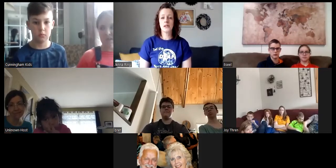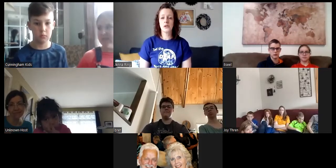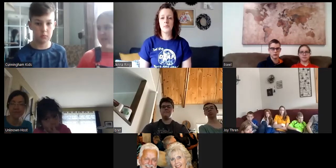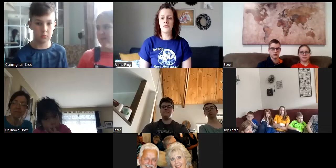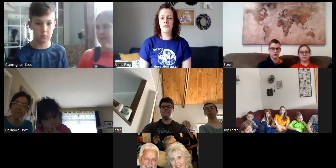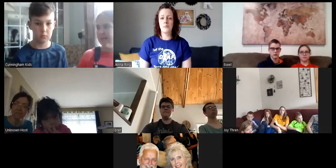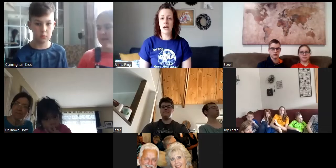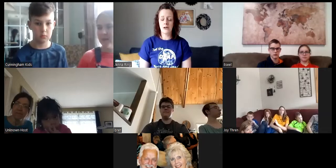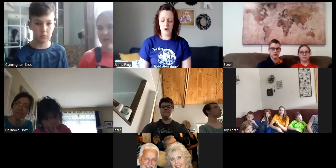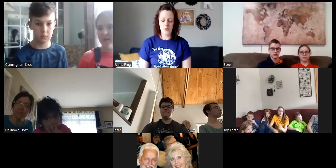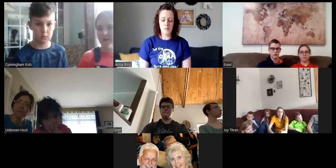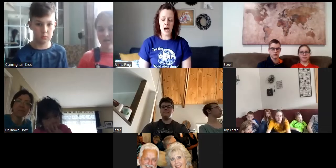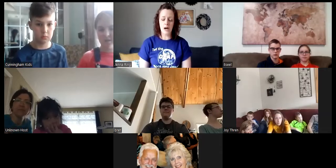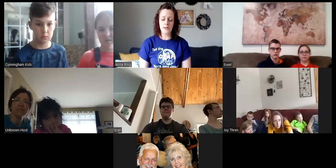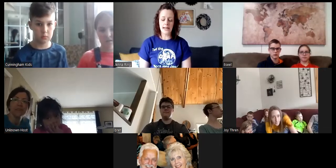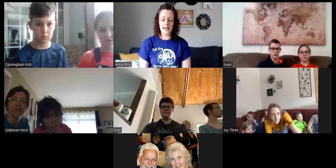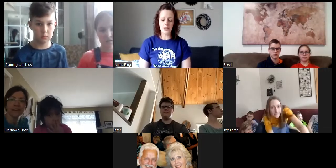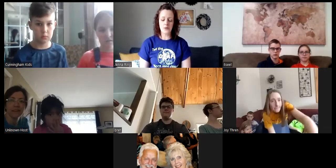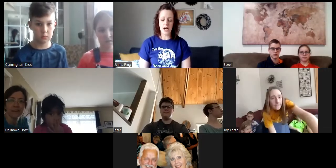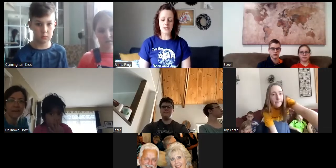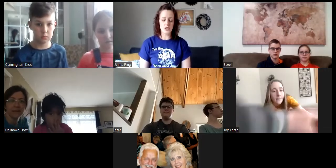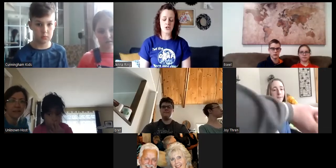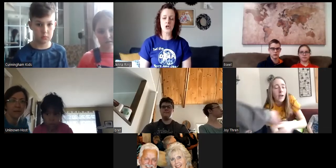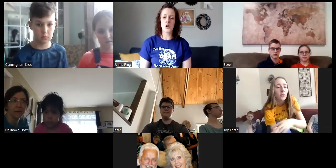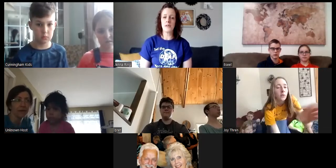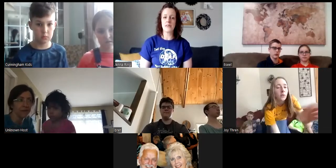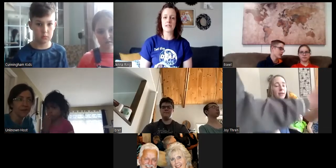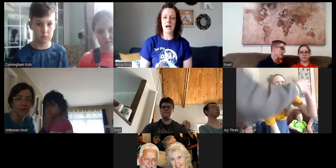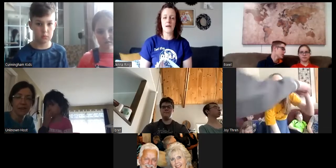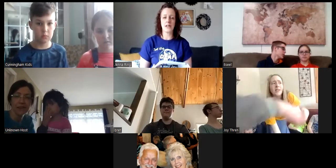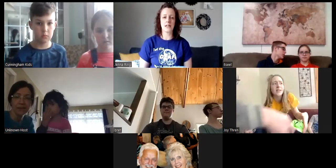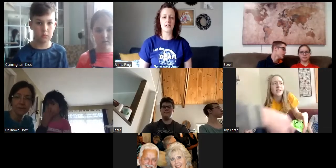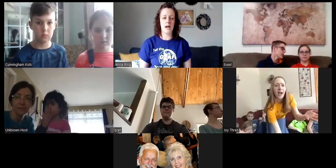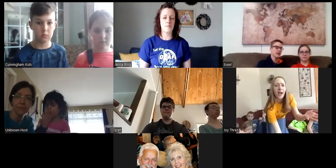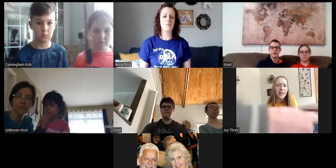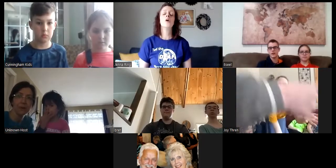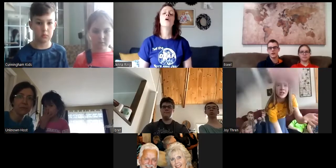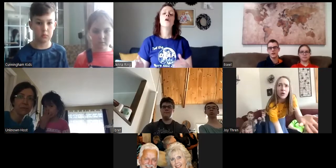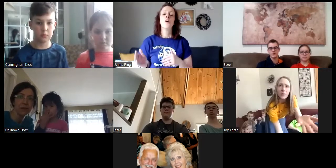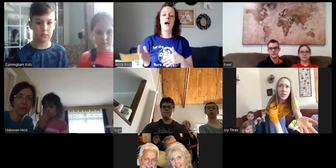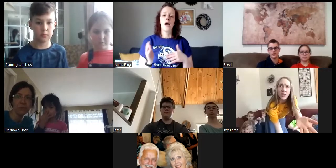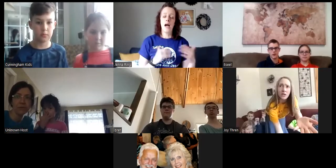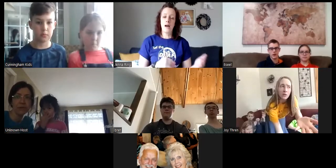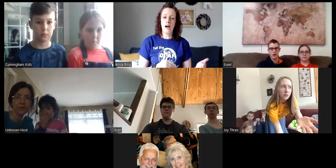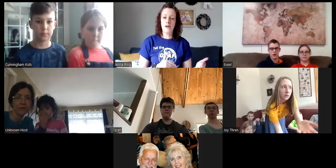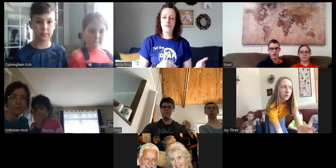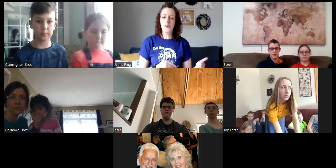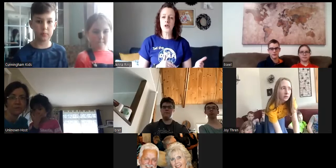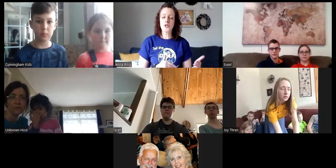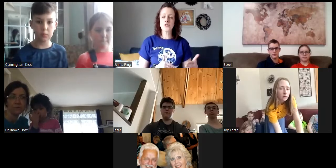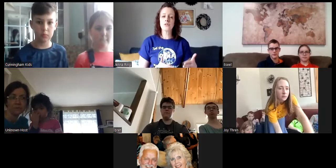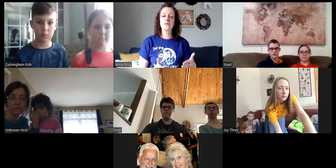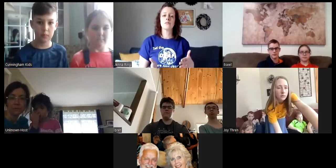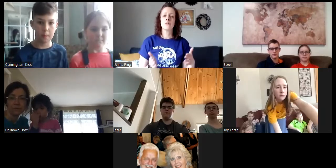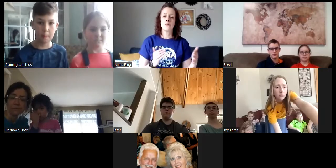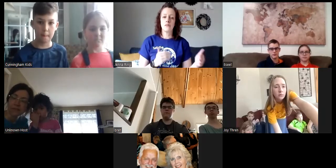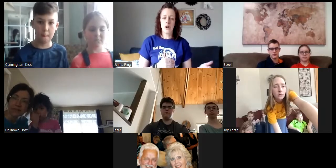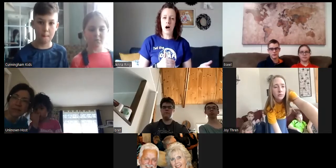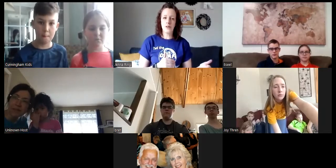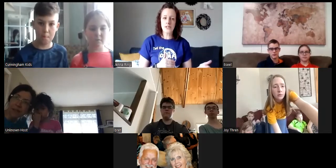and we'll get a little bit of feedback from you. But I would like you guys to show me the sign. At